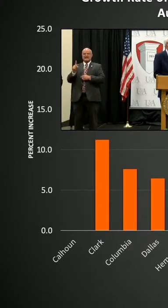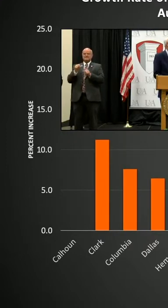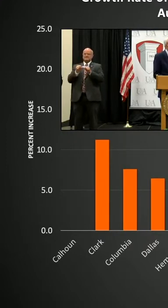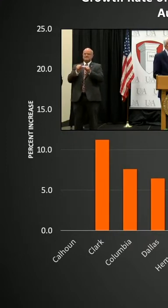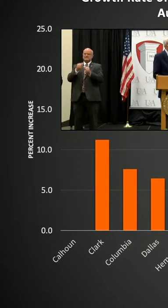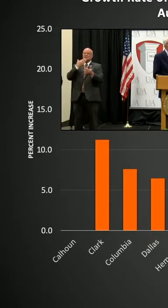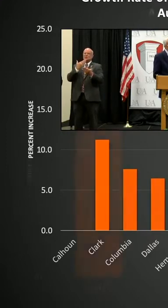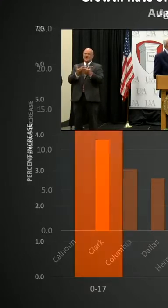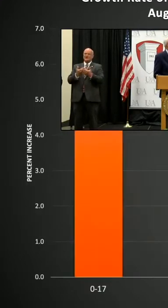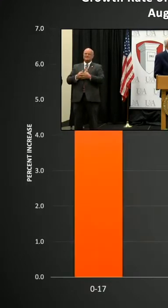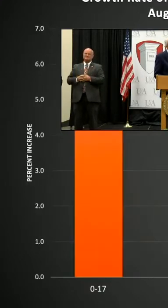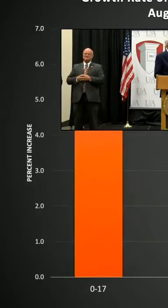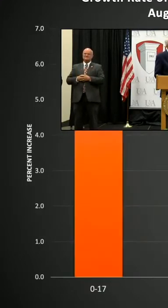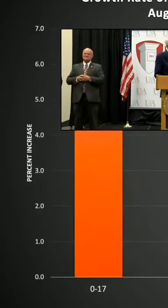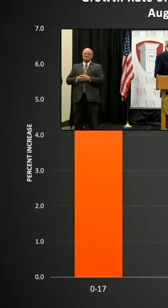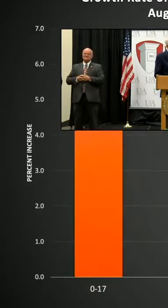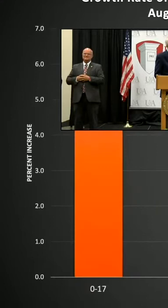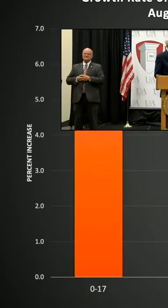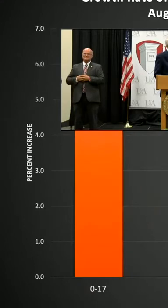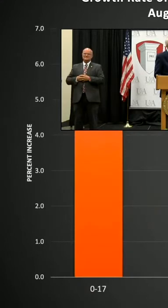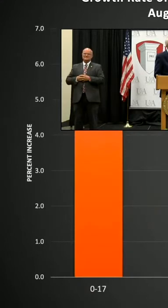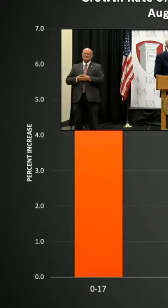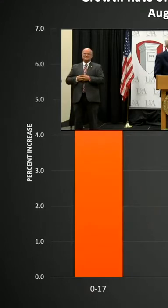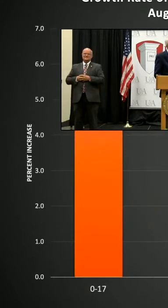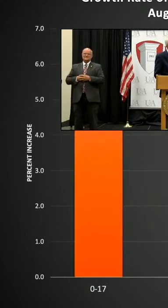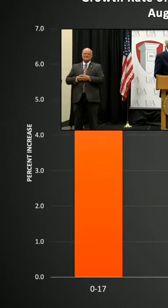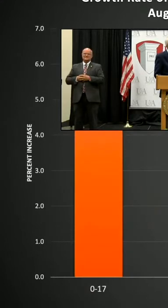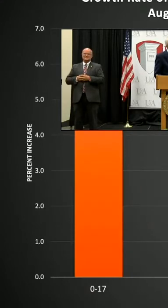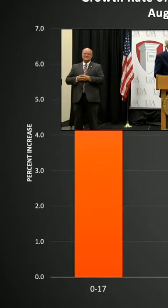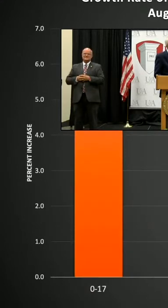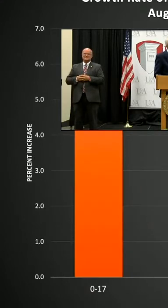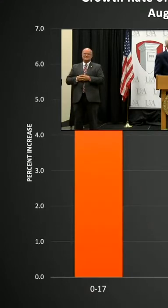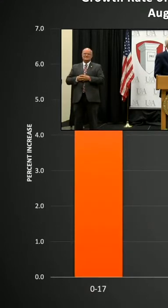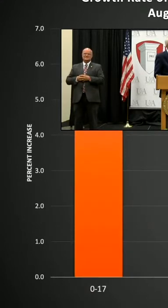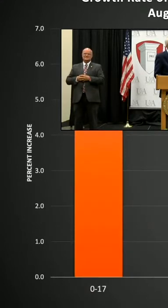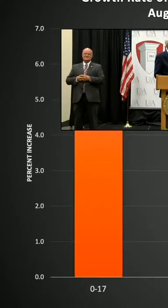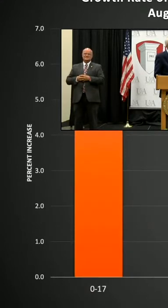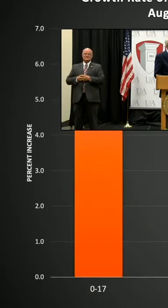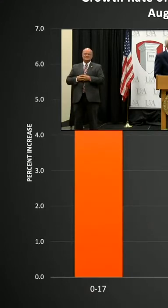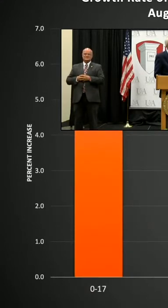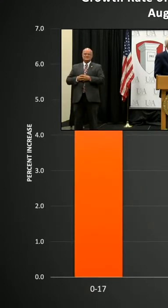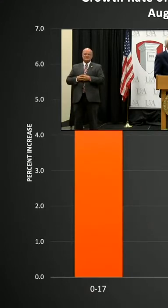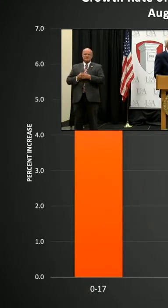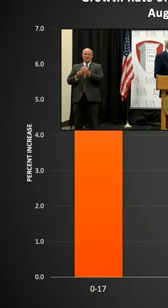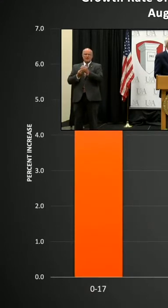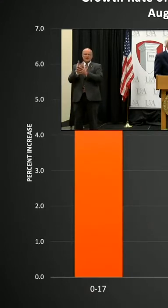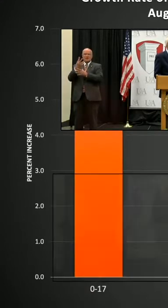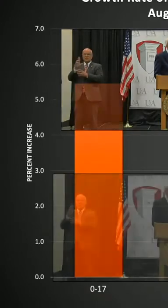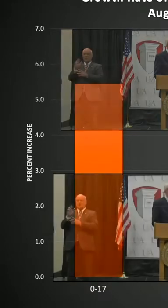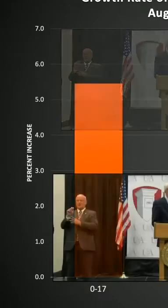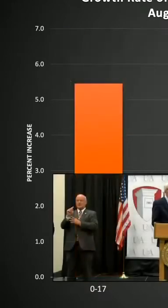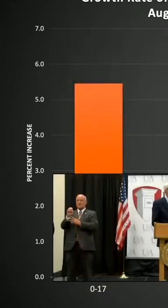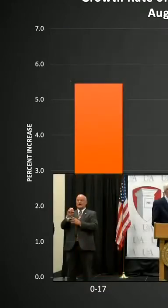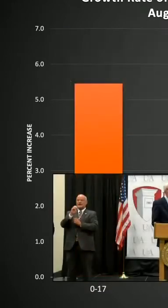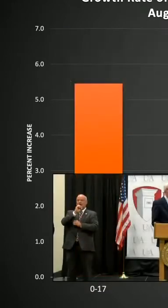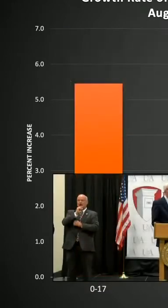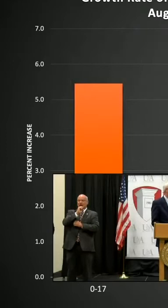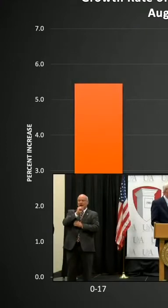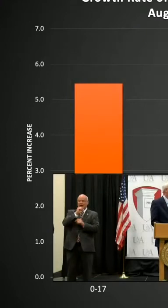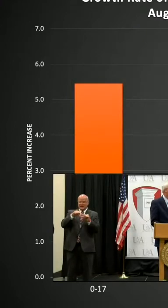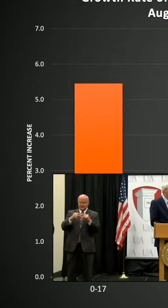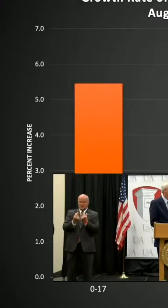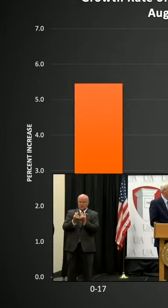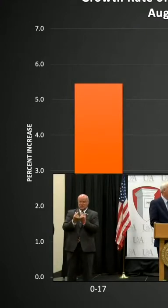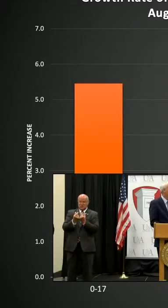own, doing well. And then this is the growth rate by age group, and it's